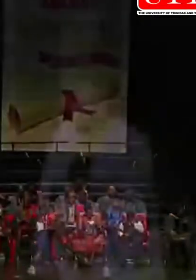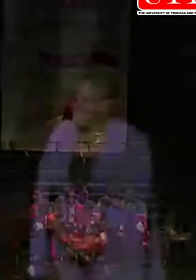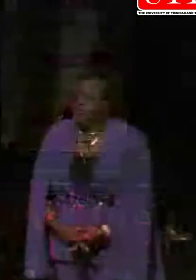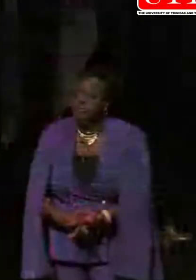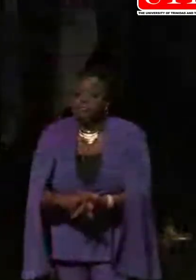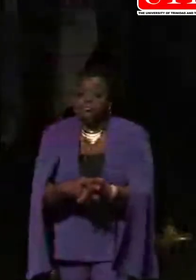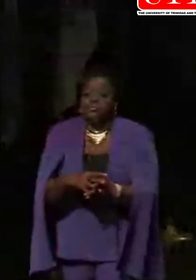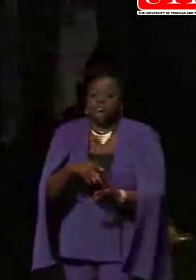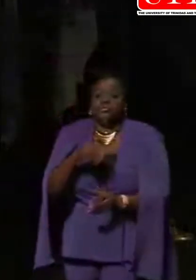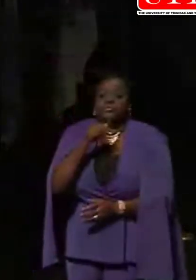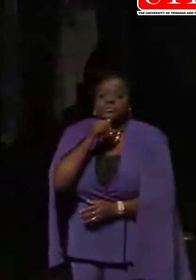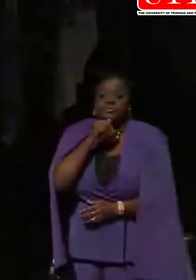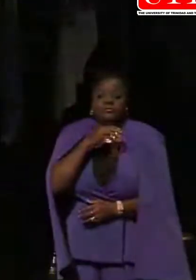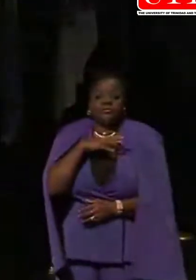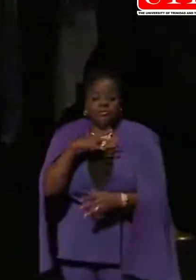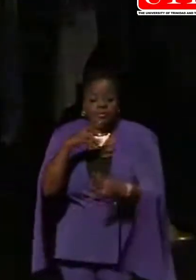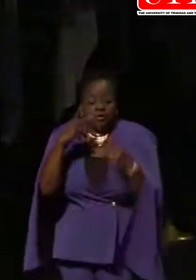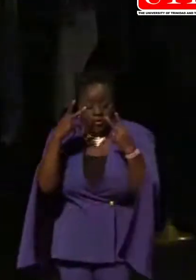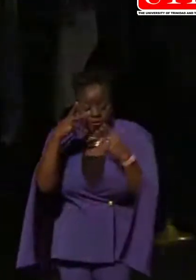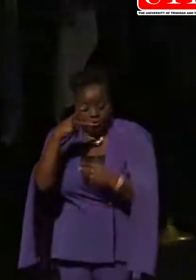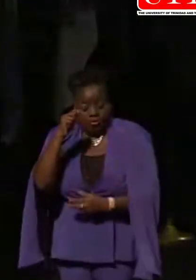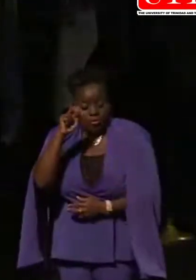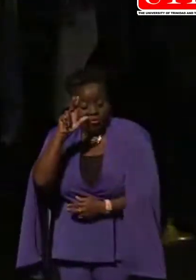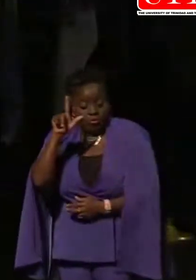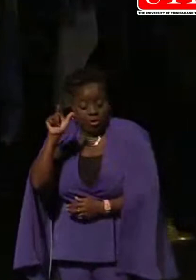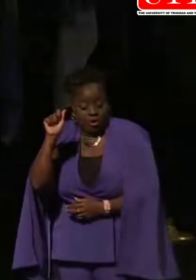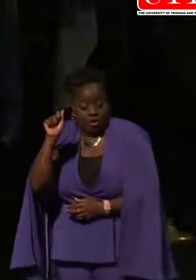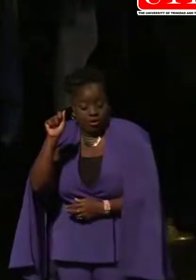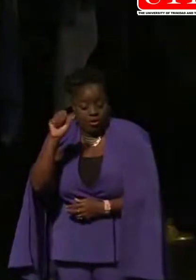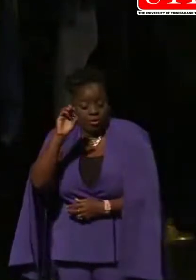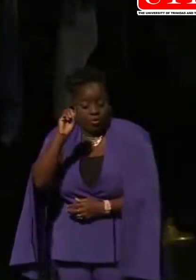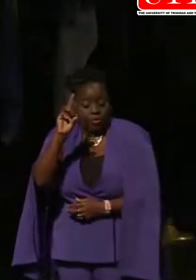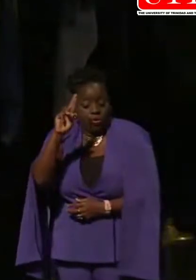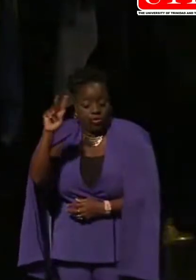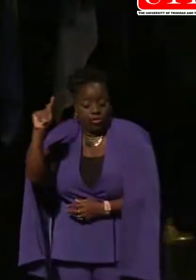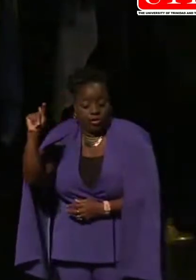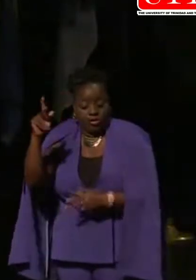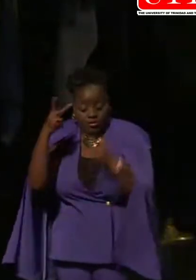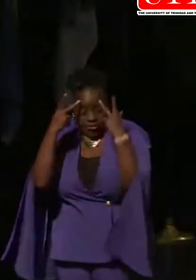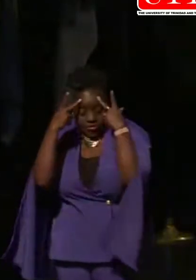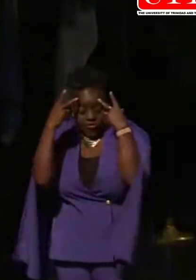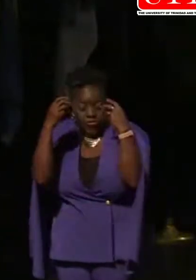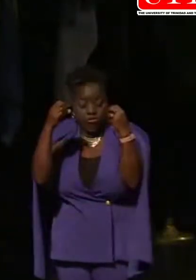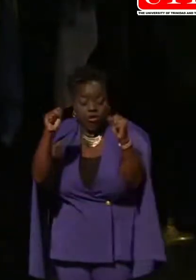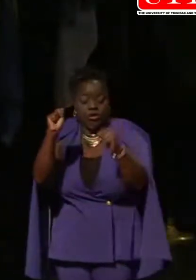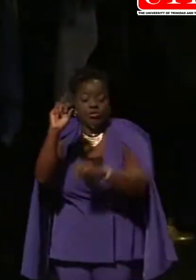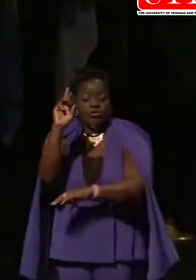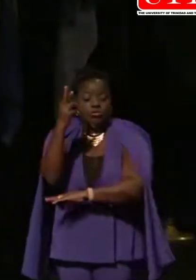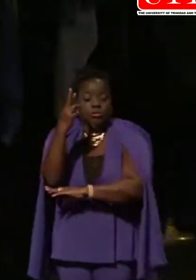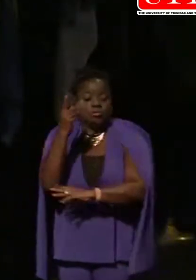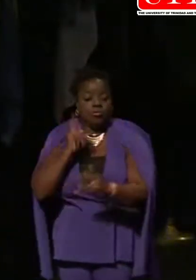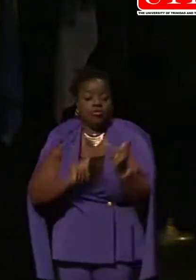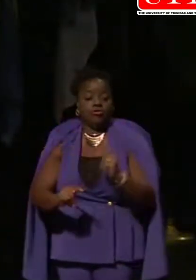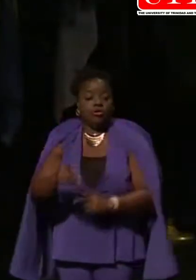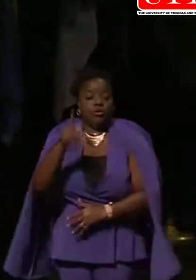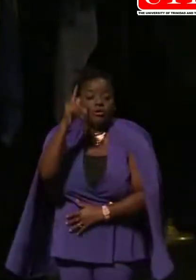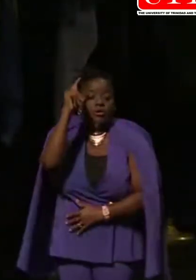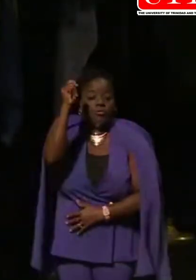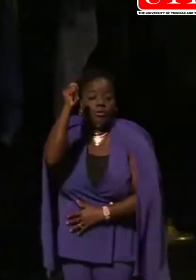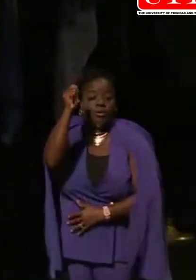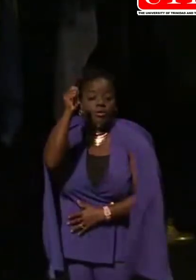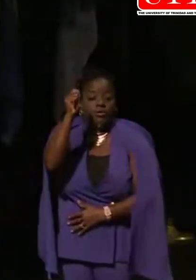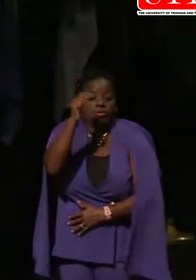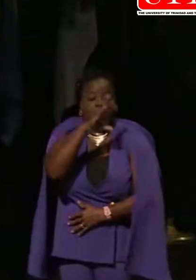Her Excellency, Ms. Paula Mae Weeks, ORTT, President of the Republic of Trinidad and Tobago